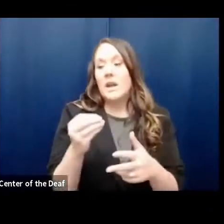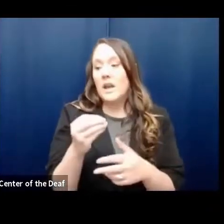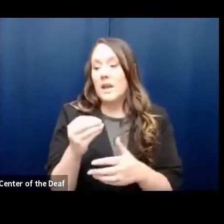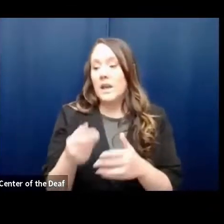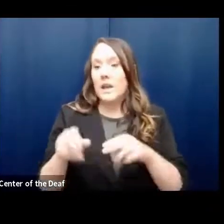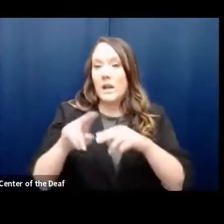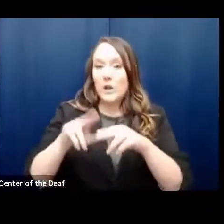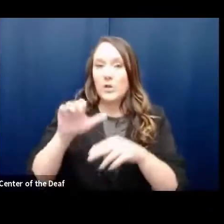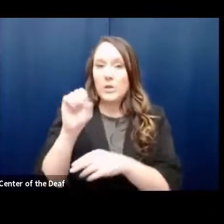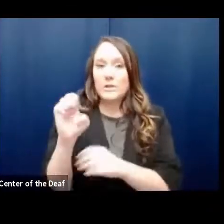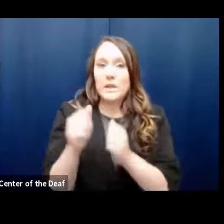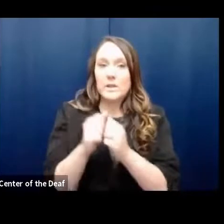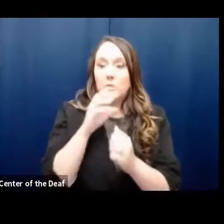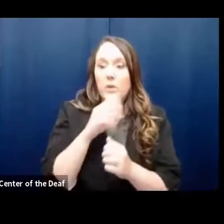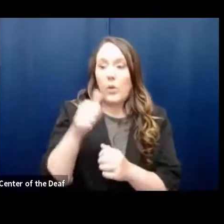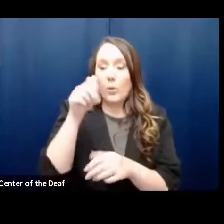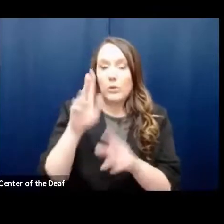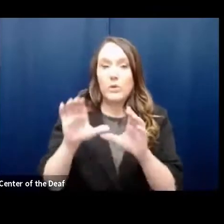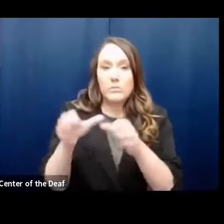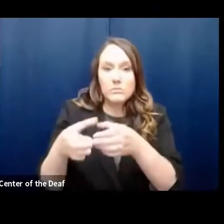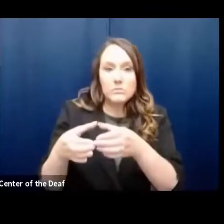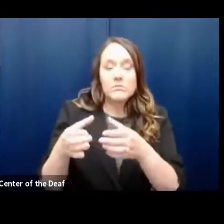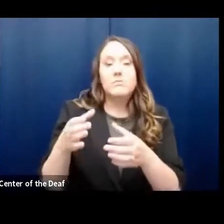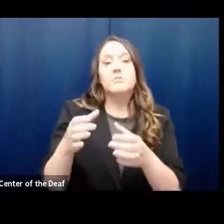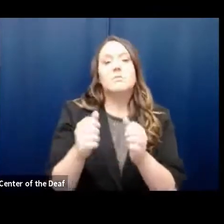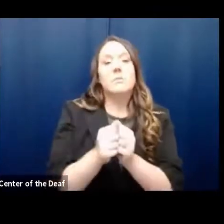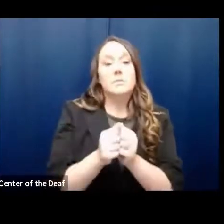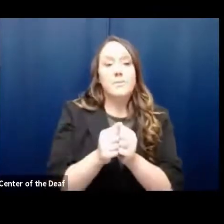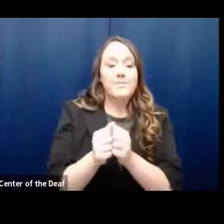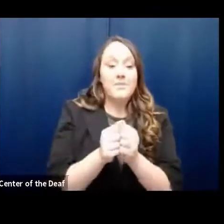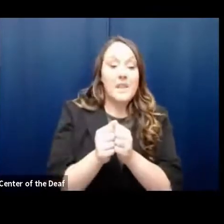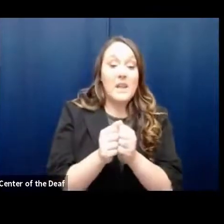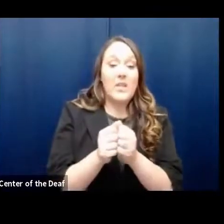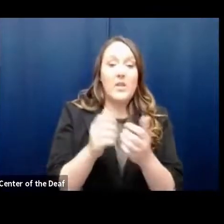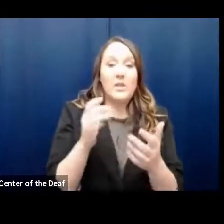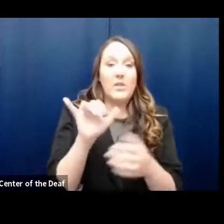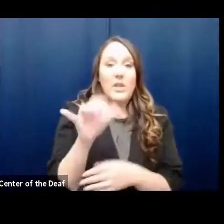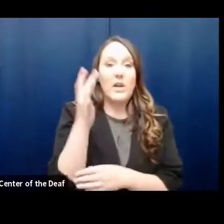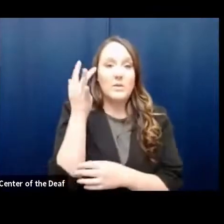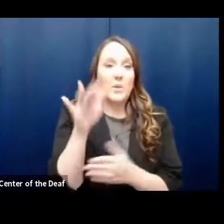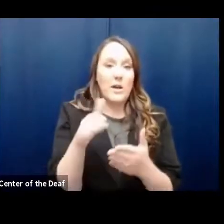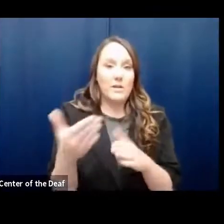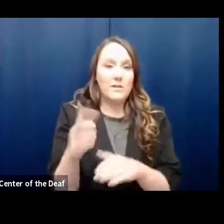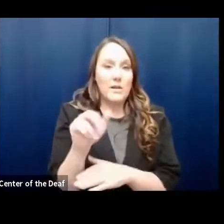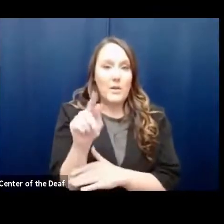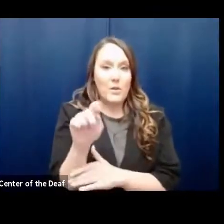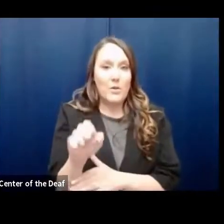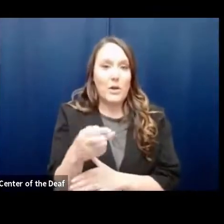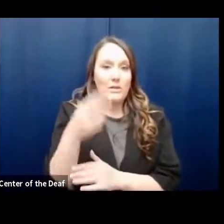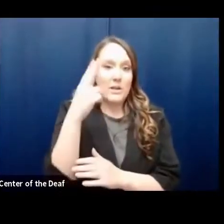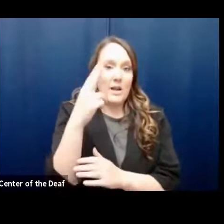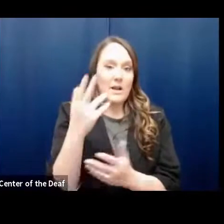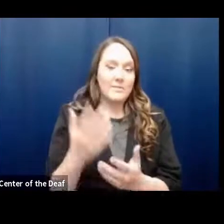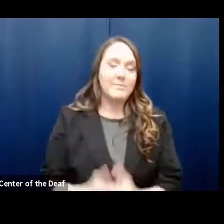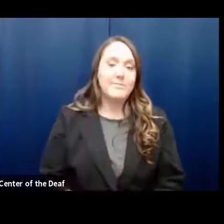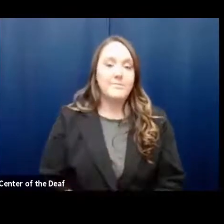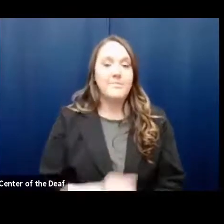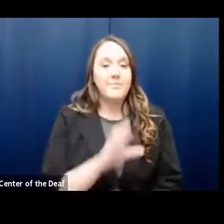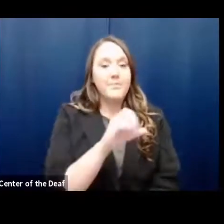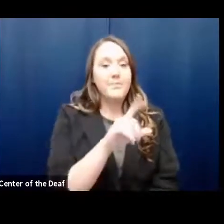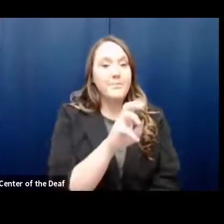in cases in our older population, combined to keep our deaths higher than we'd like to see. From Cole